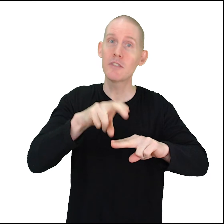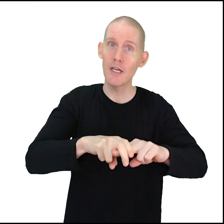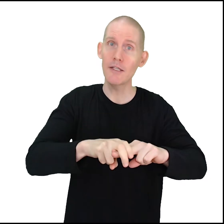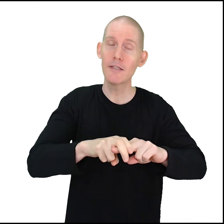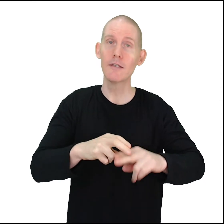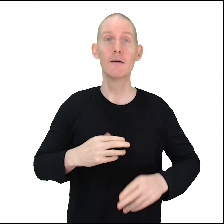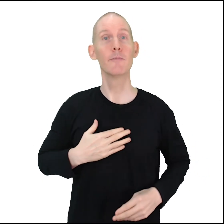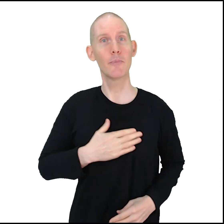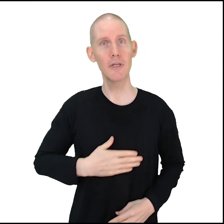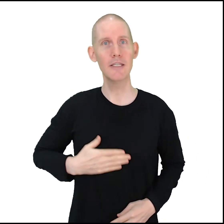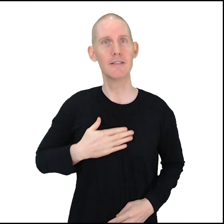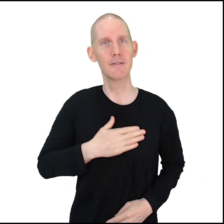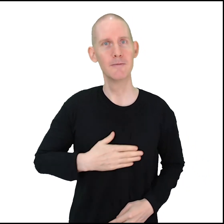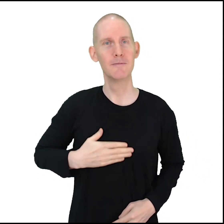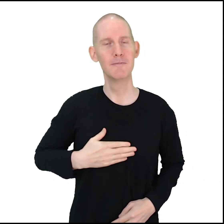Sit, please.